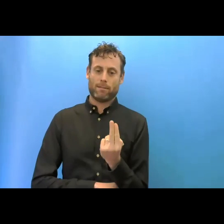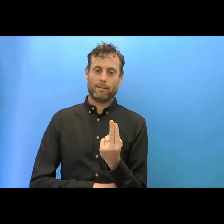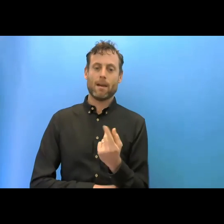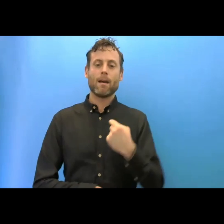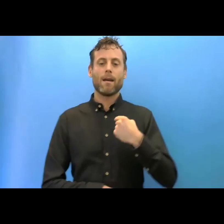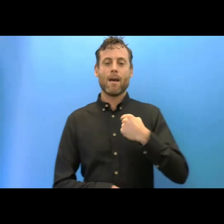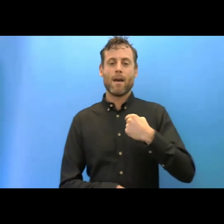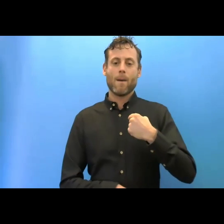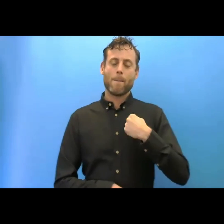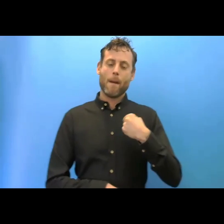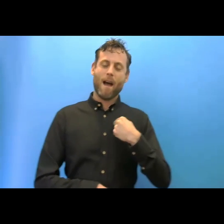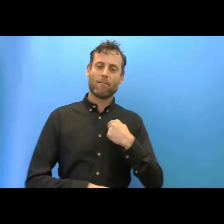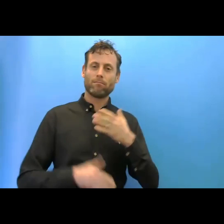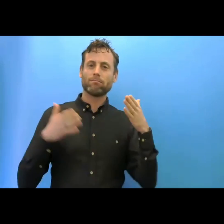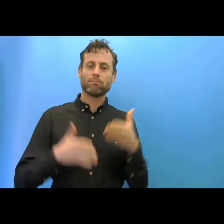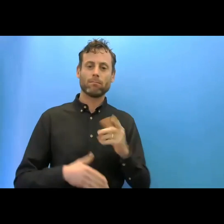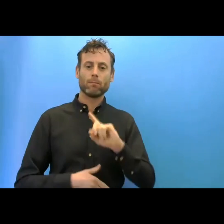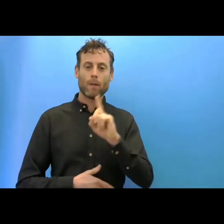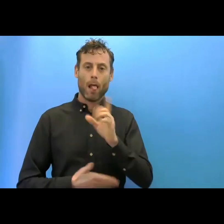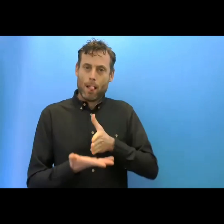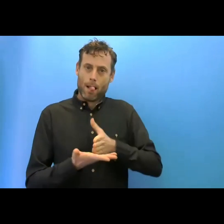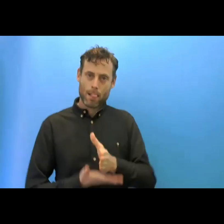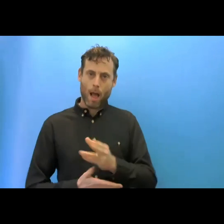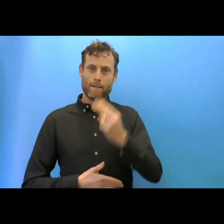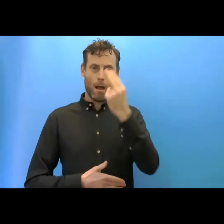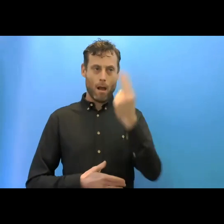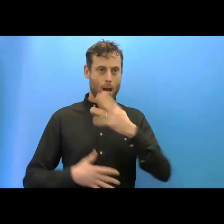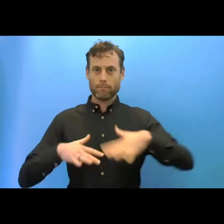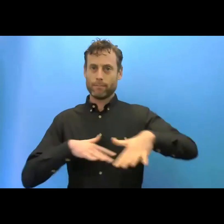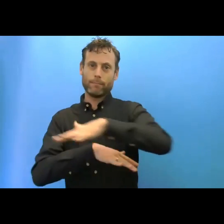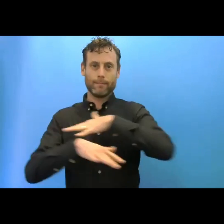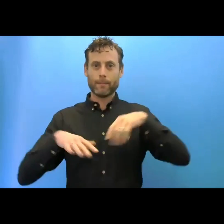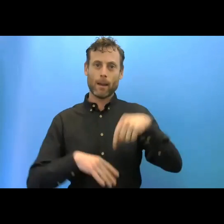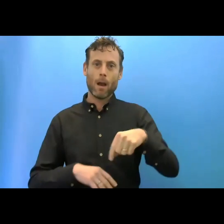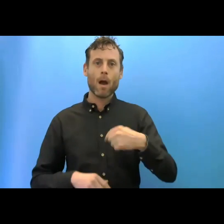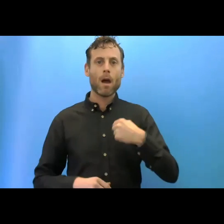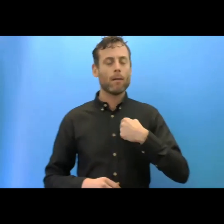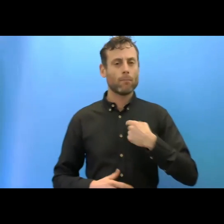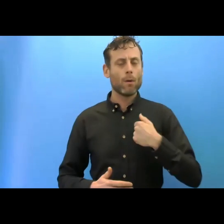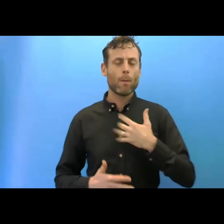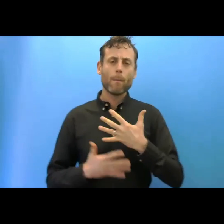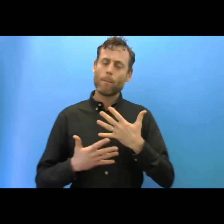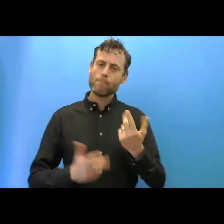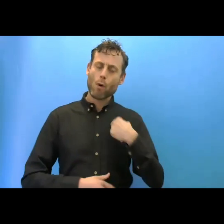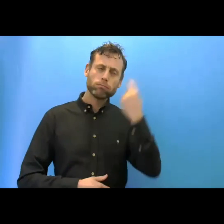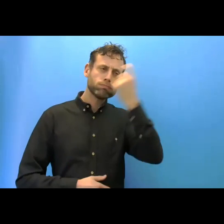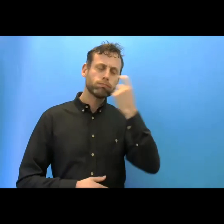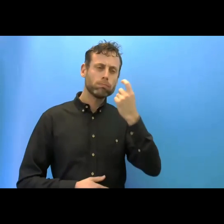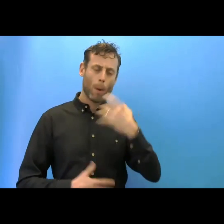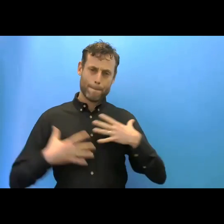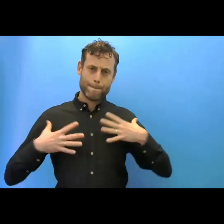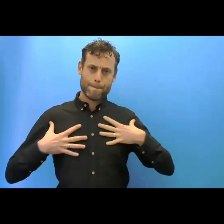predominantly durational live art practice. I'm particularly interested in the body and the body in relation to